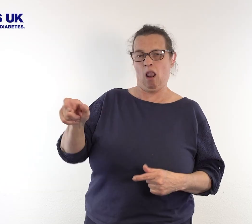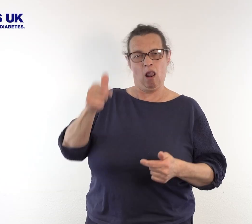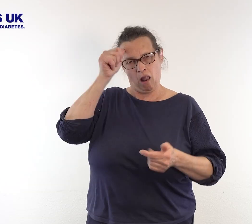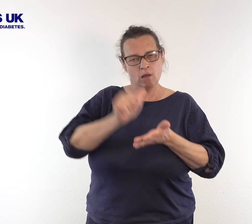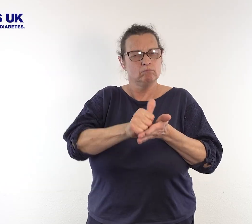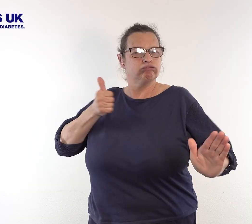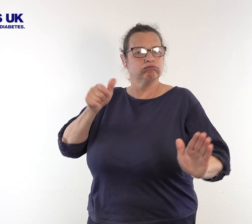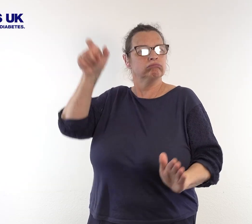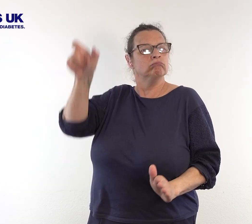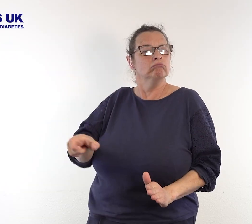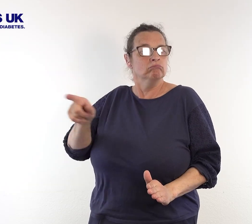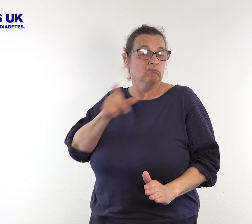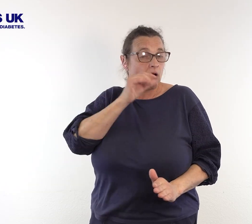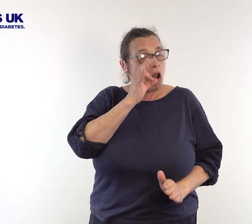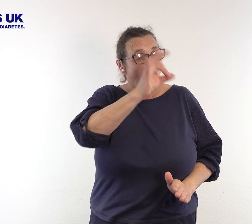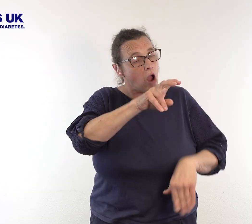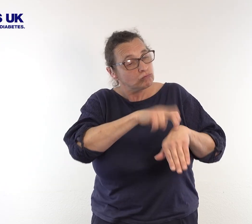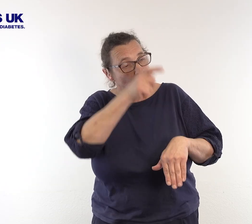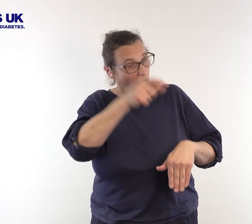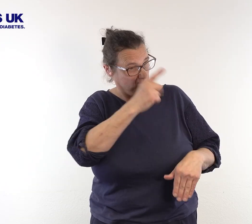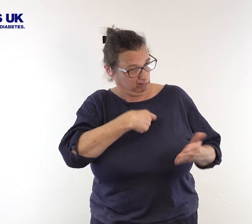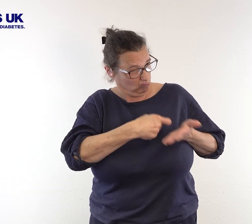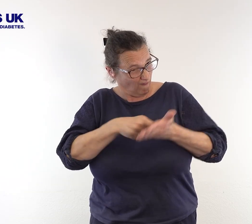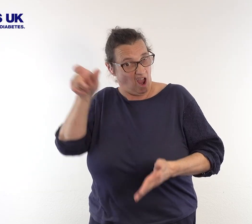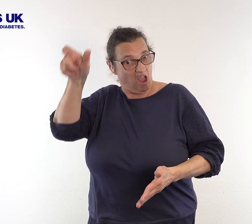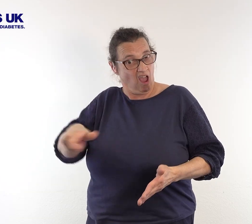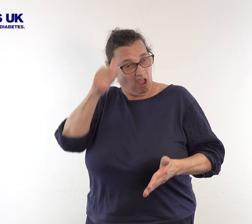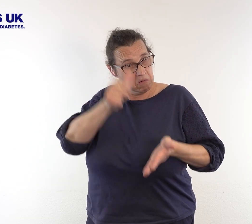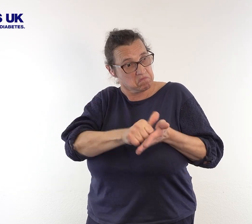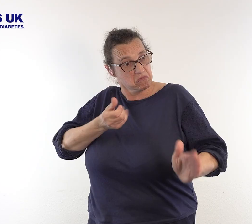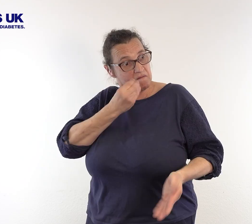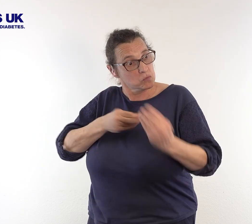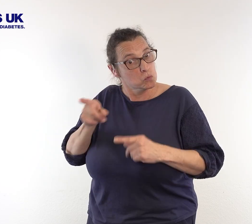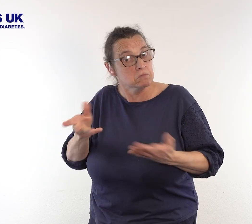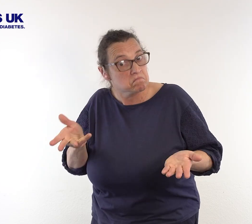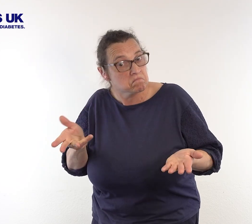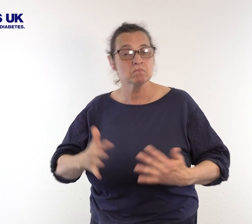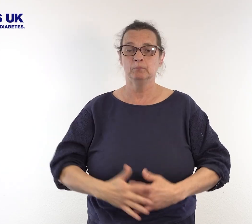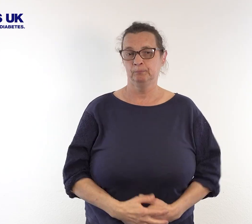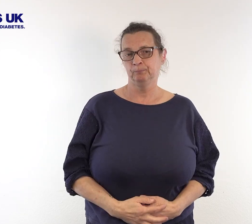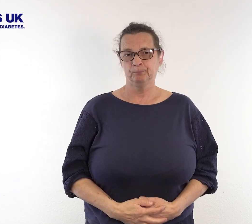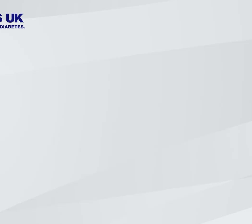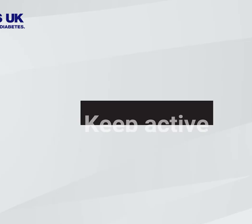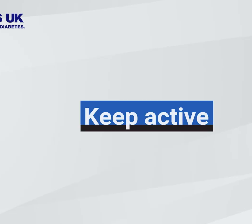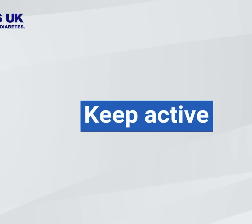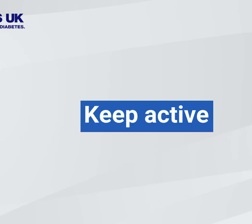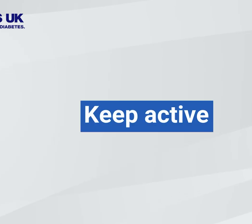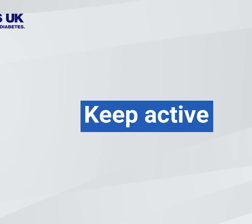healthy food choices that are right for you by seeing a dietitian. You can ask your doctor or nurse to refer you.